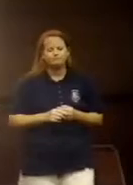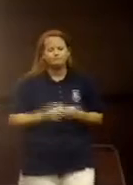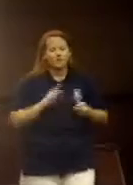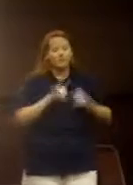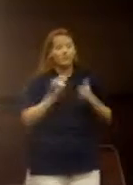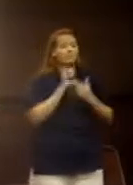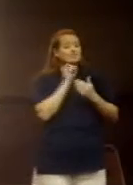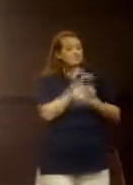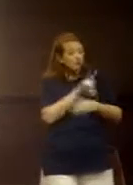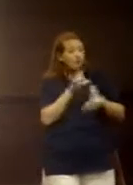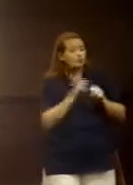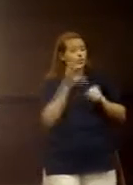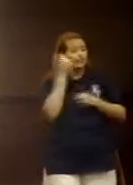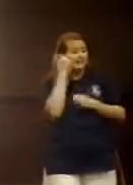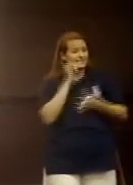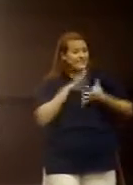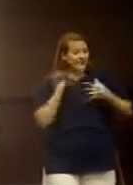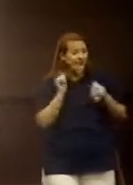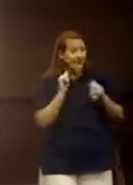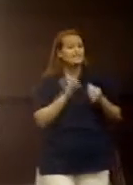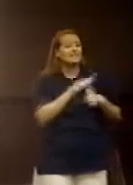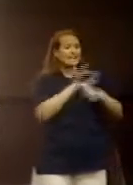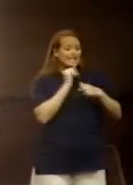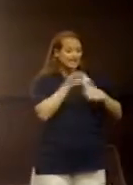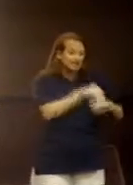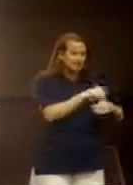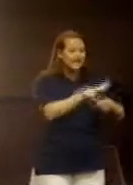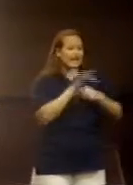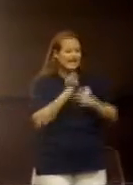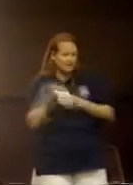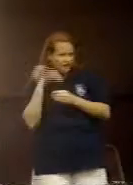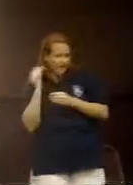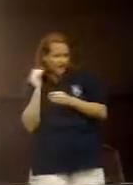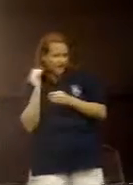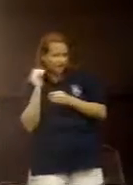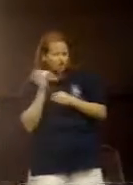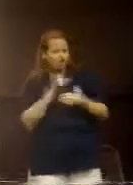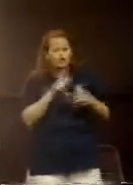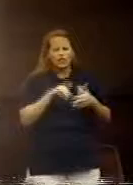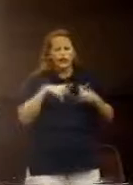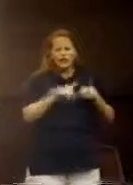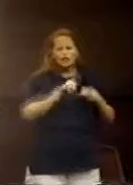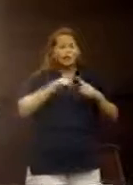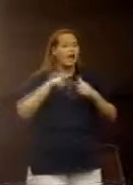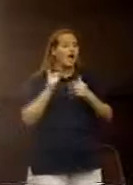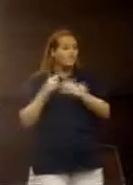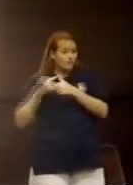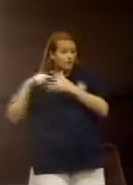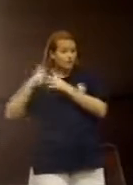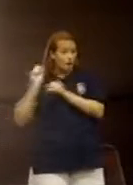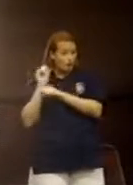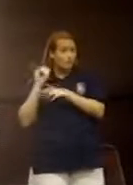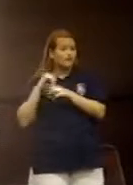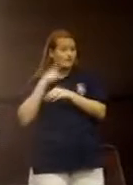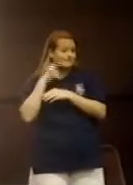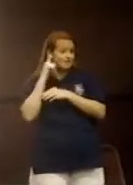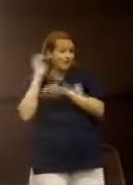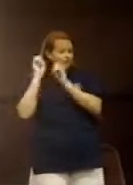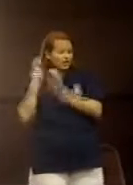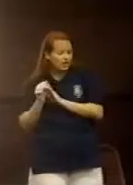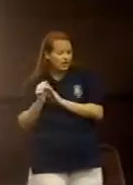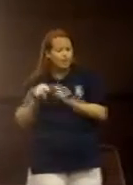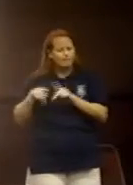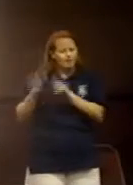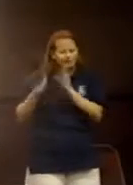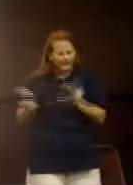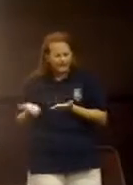But this is also the idea of English in, English out. And there's a lot of people, when I first started working in deaf education, there were some people down